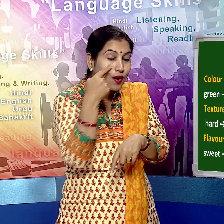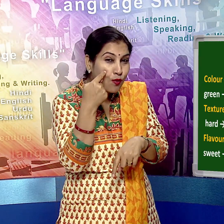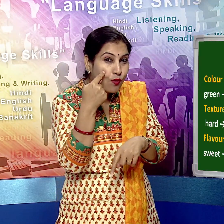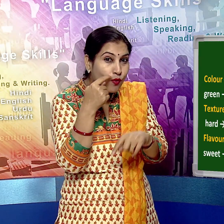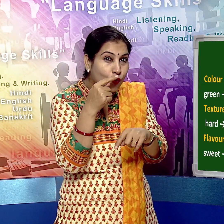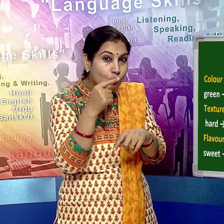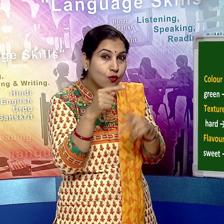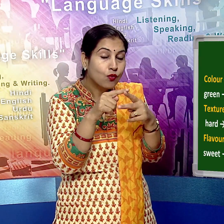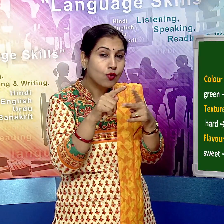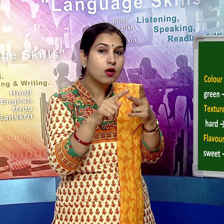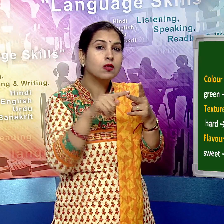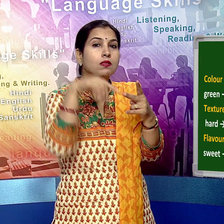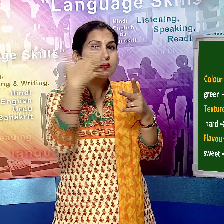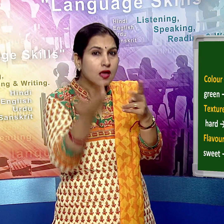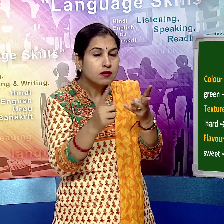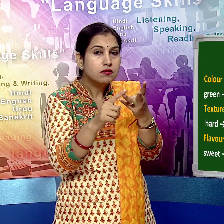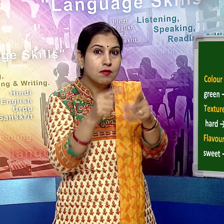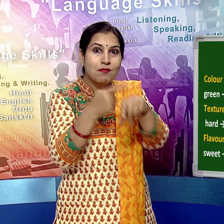yellow or brown.